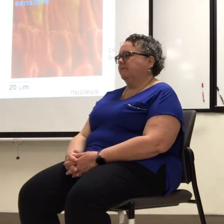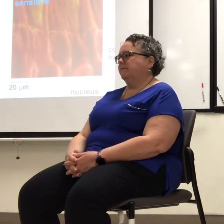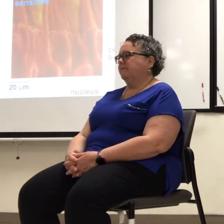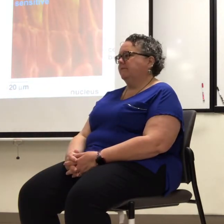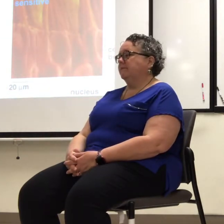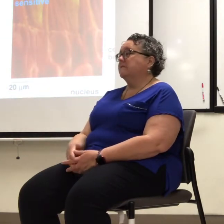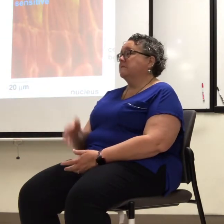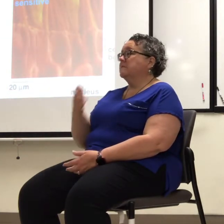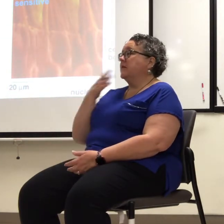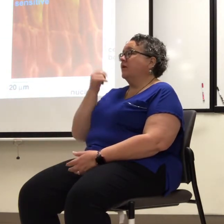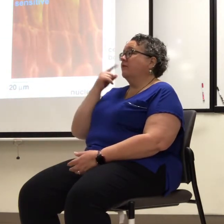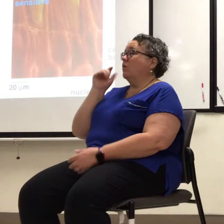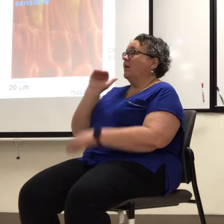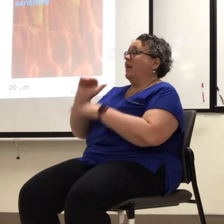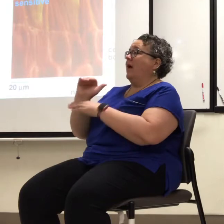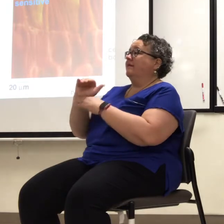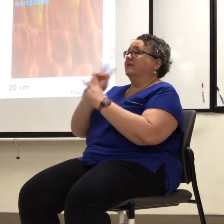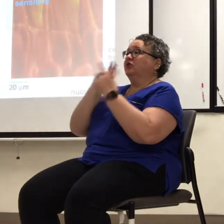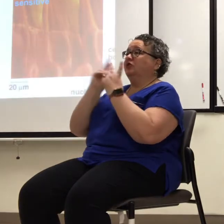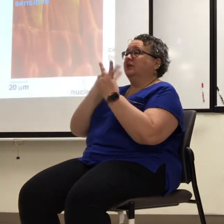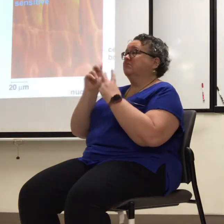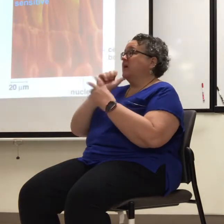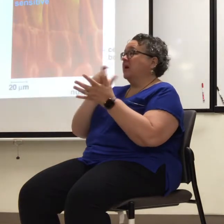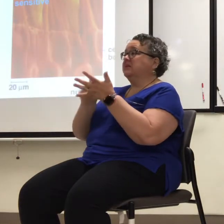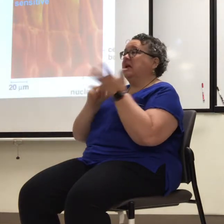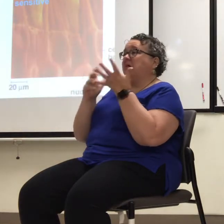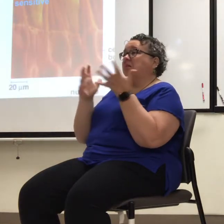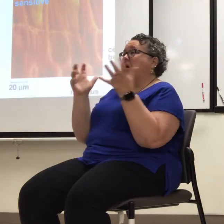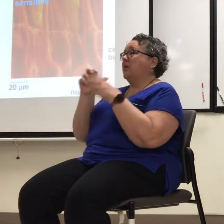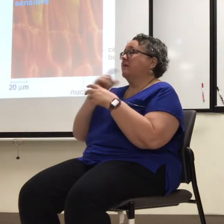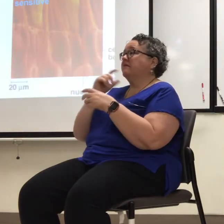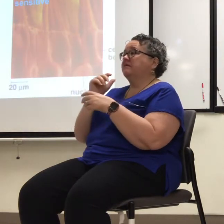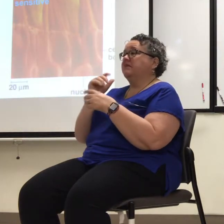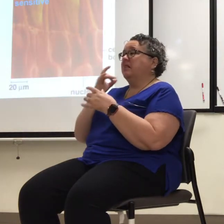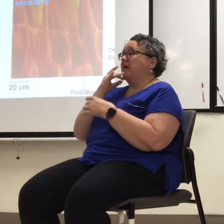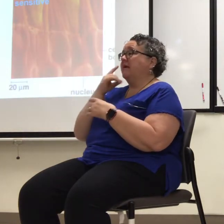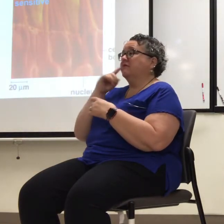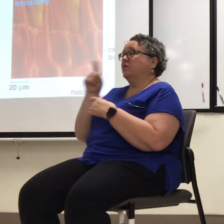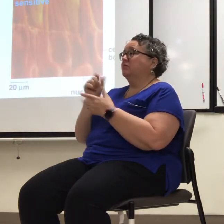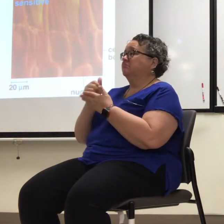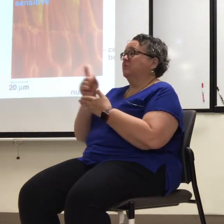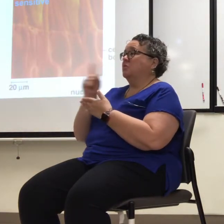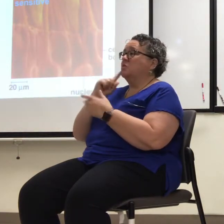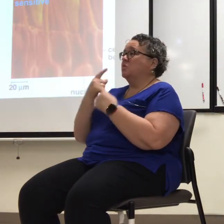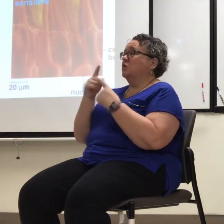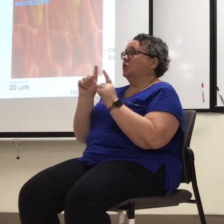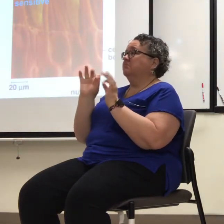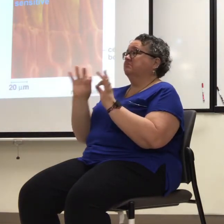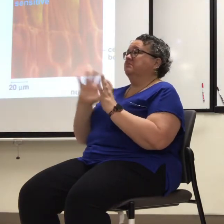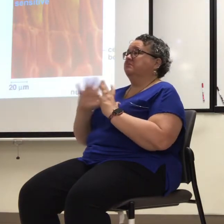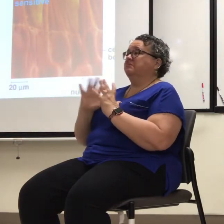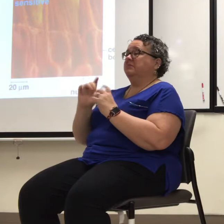It's better for night vision. Because it doesn't take much light to make you work. It takes less light, you can still work.